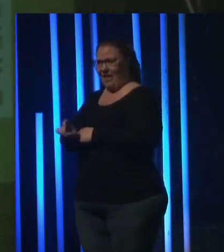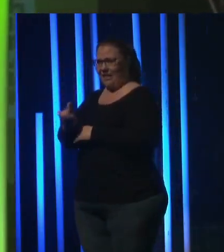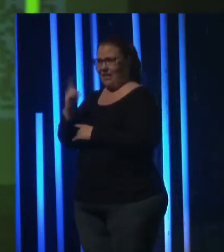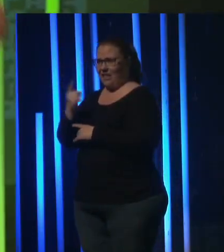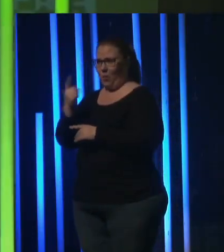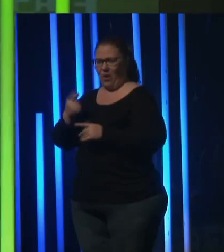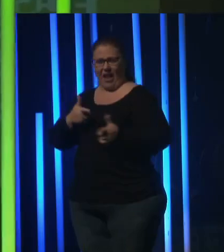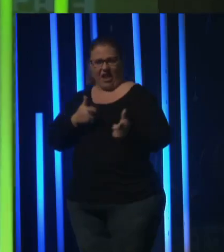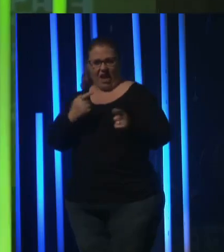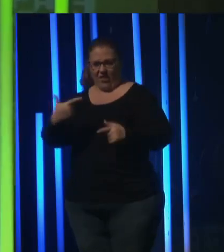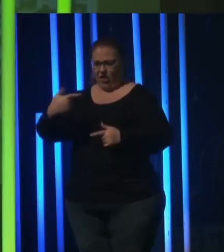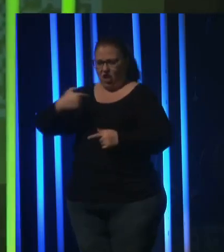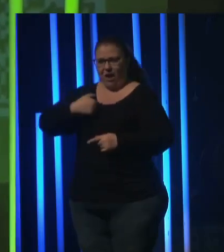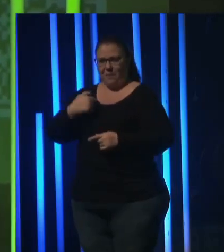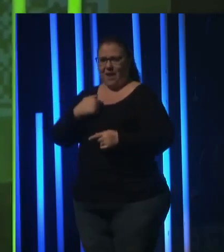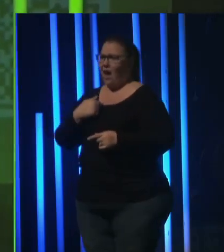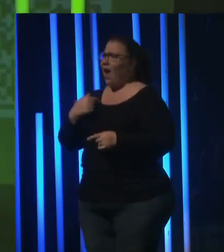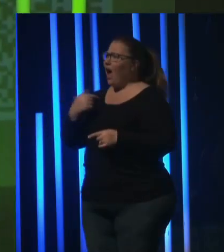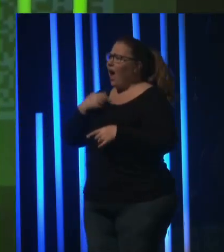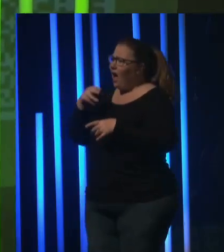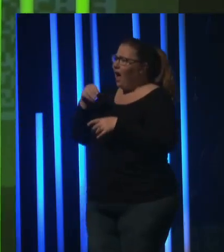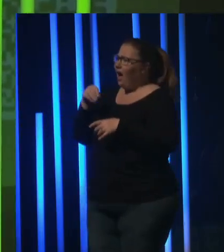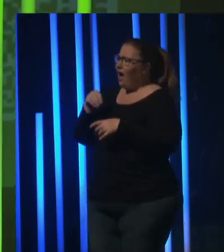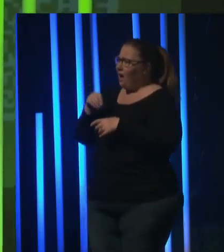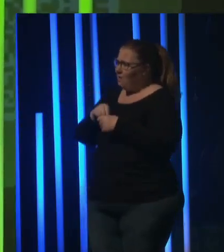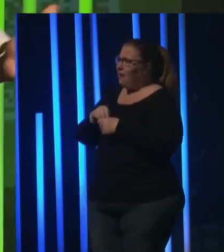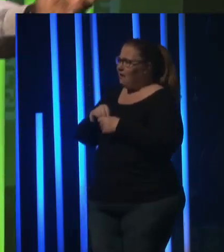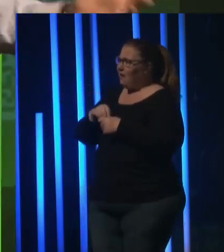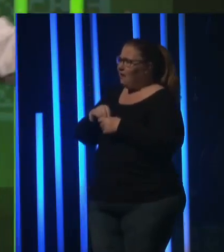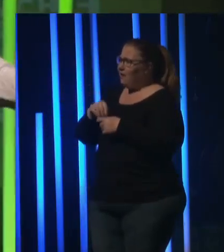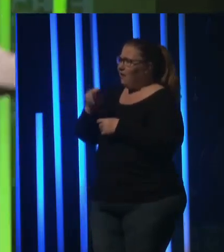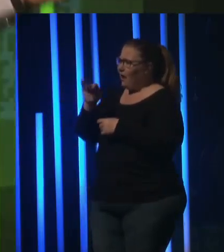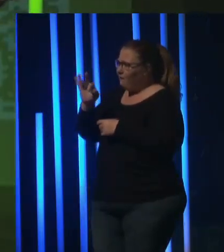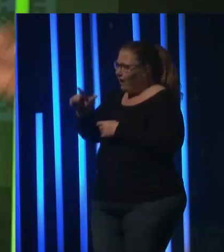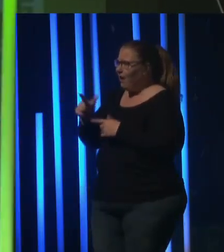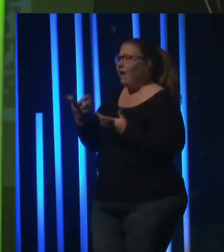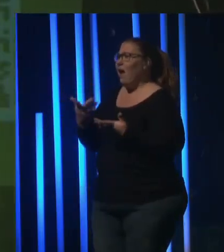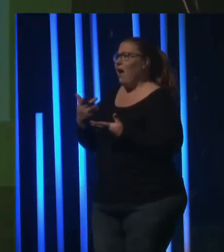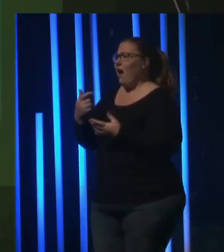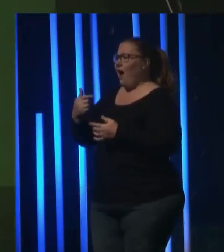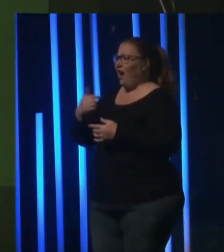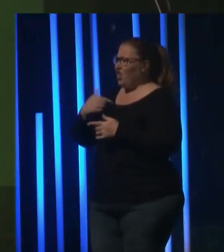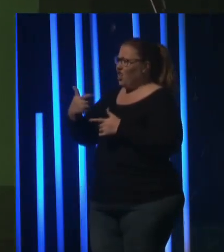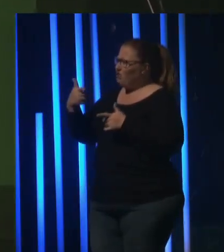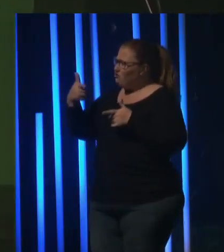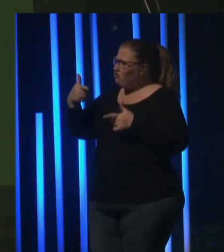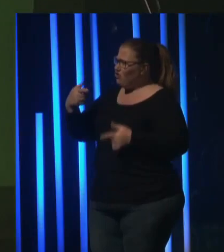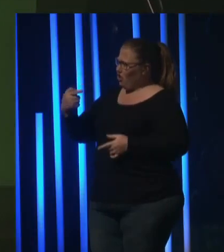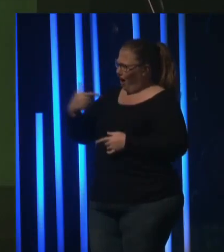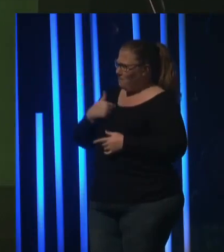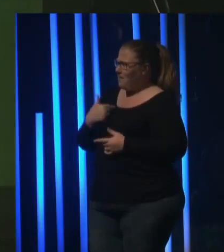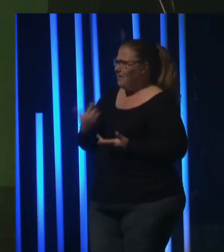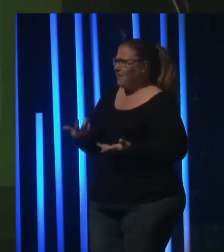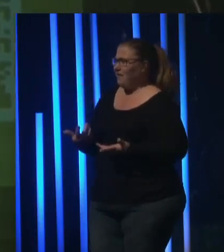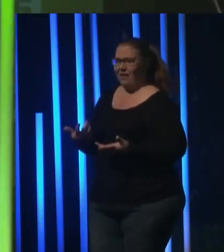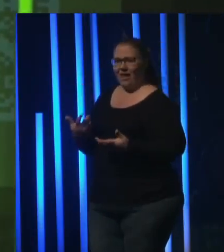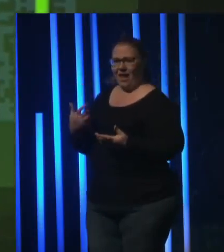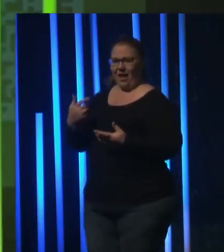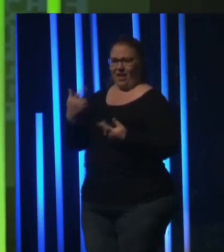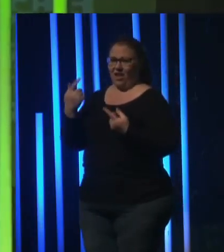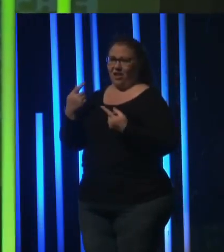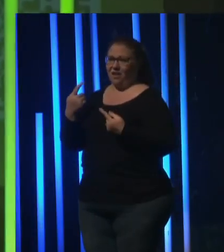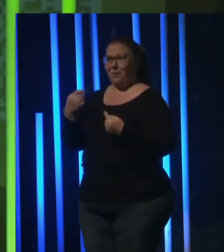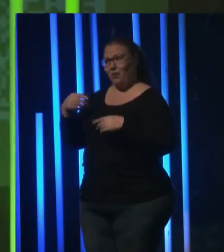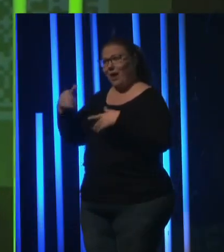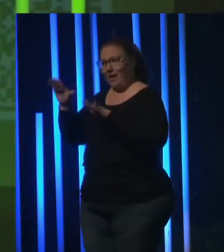said, man, listen, I'm an All-American athlete. And here it is, walking down the street, I get shot. How can that happen? And I was ready to give up, but you